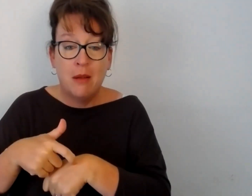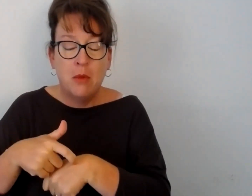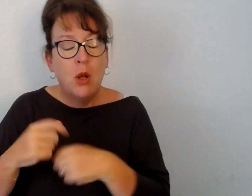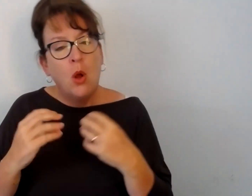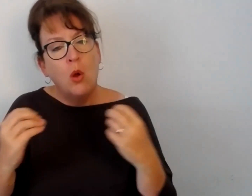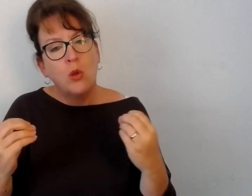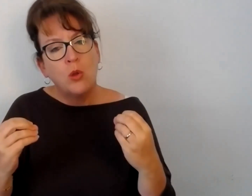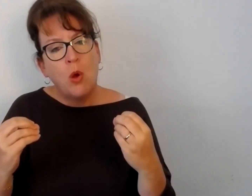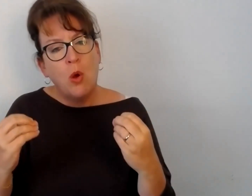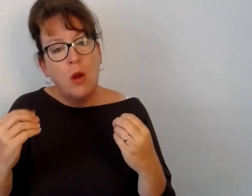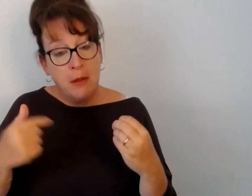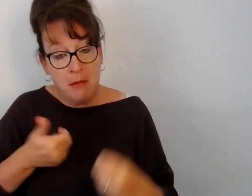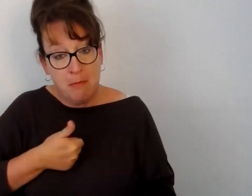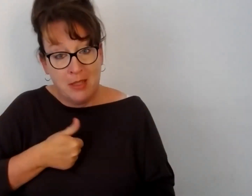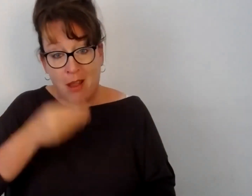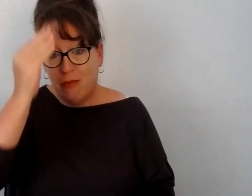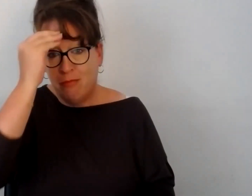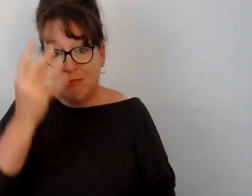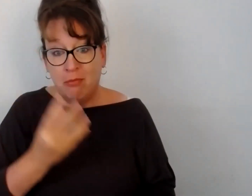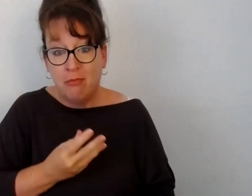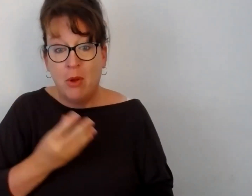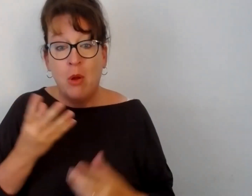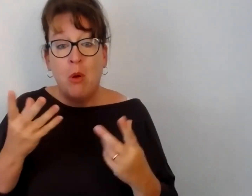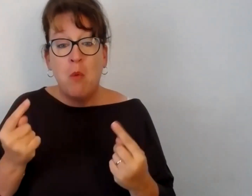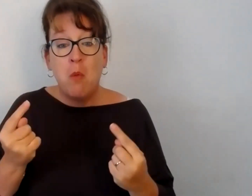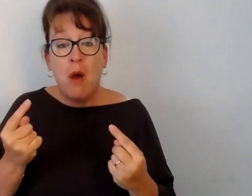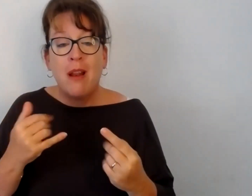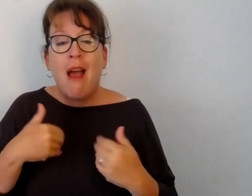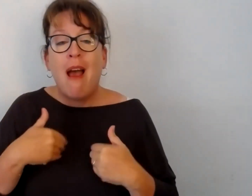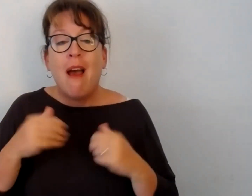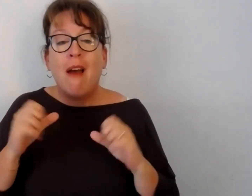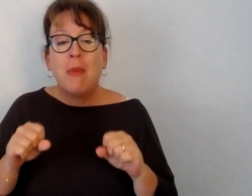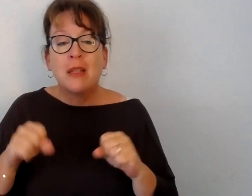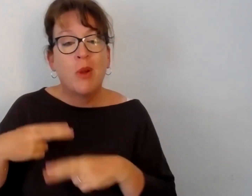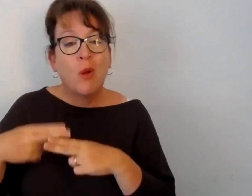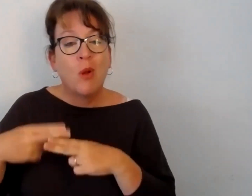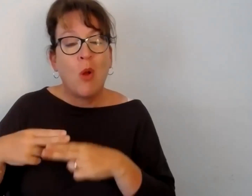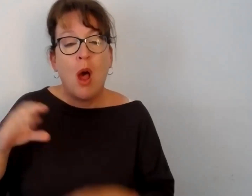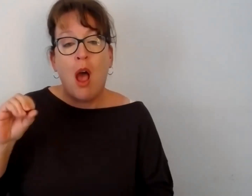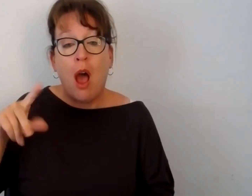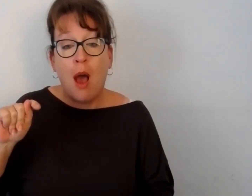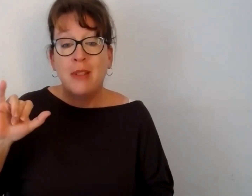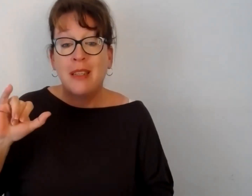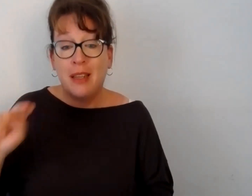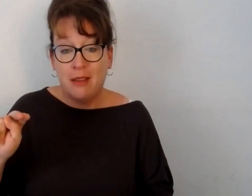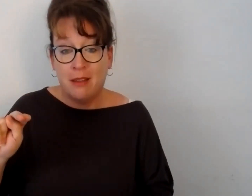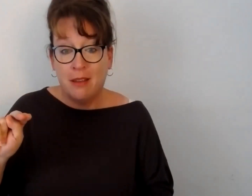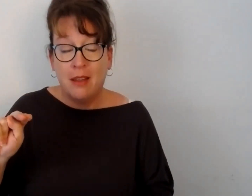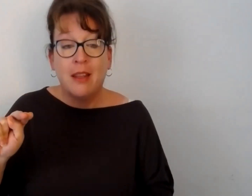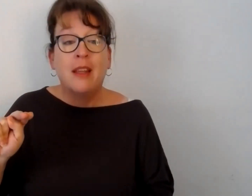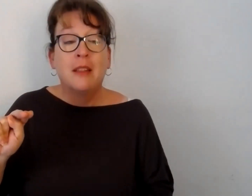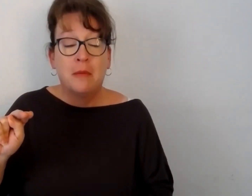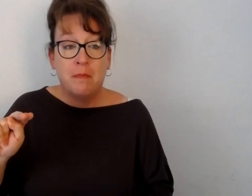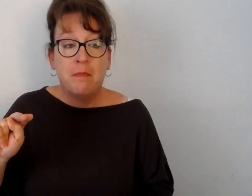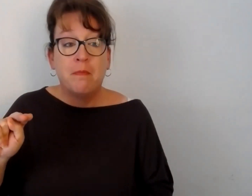I was told that there is an opt-in possibility that people in a population, it took